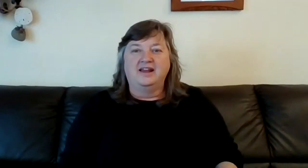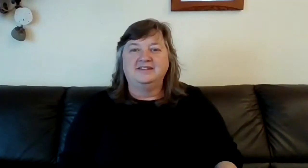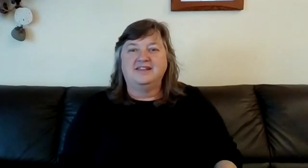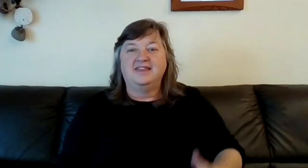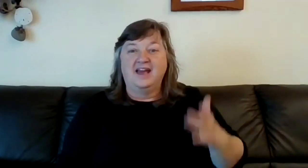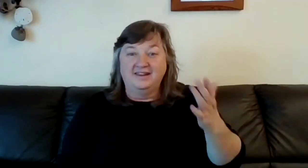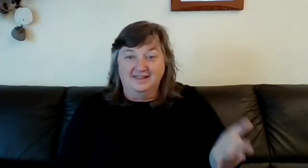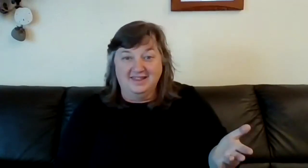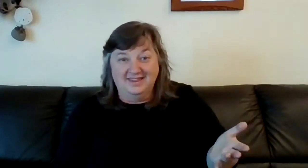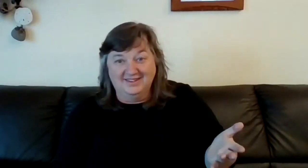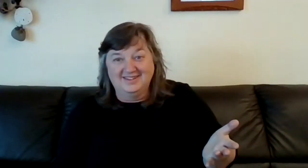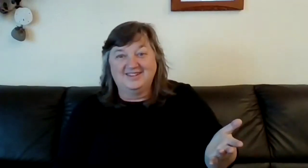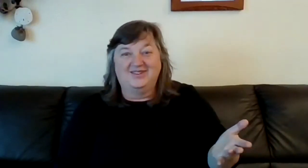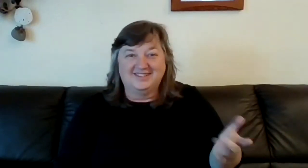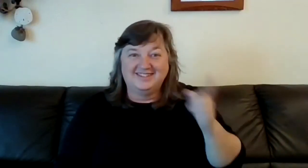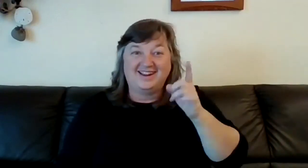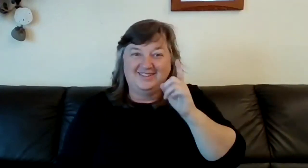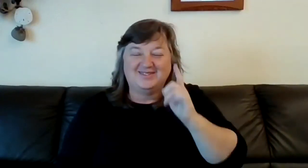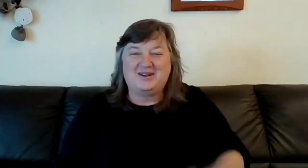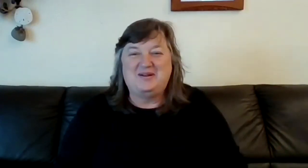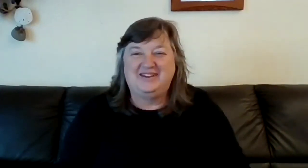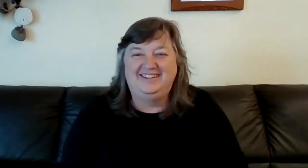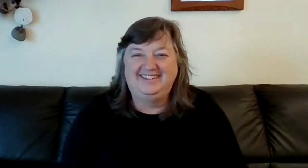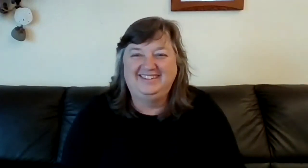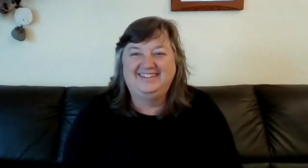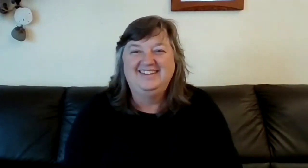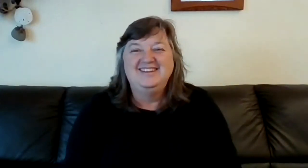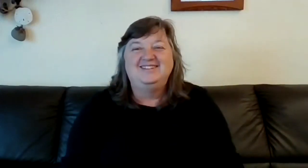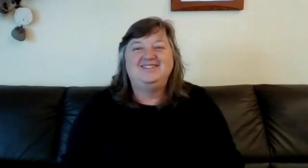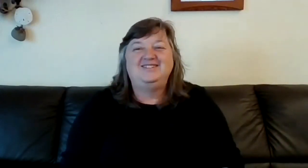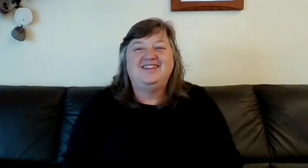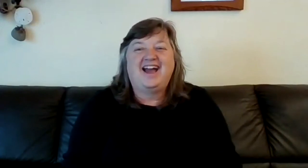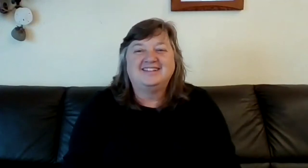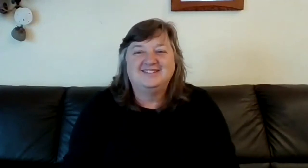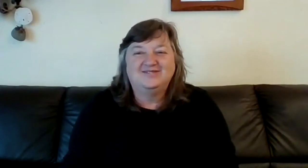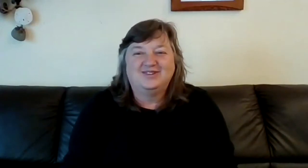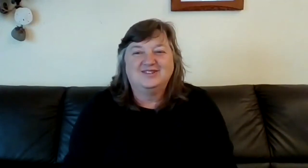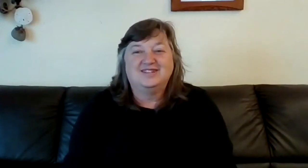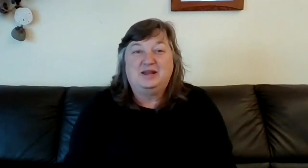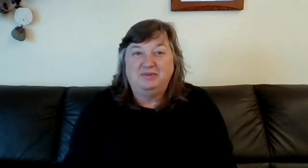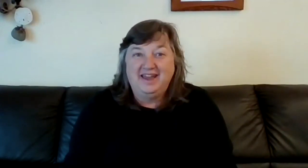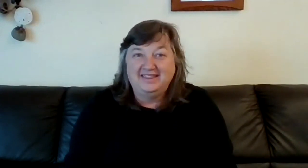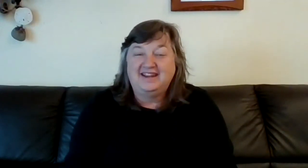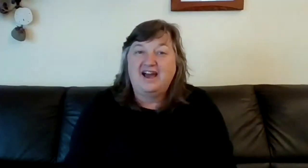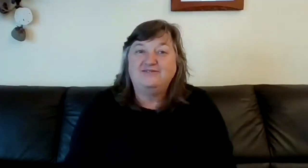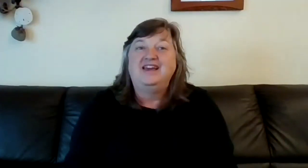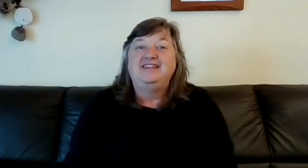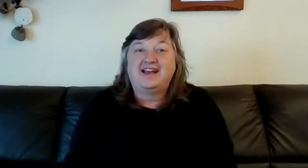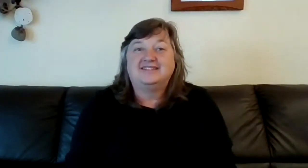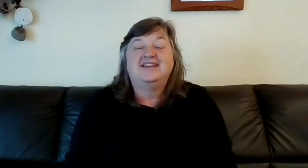And then there's another question, I knew this would come up. Do you do the action first, like plan, then have? Yes.